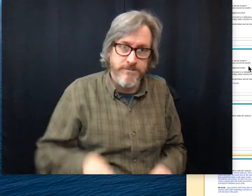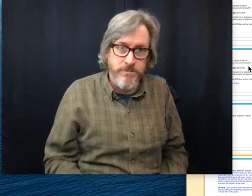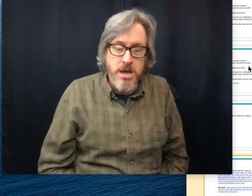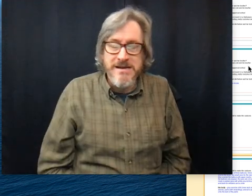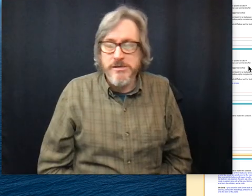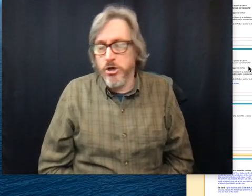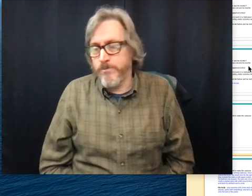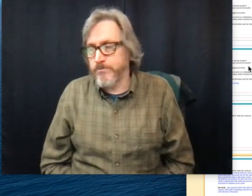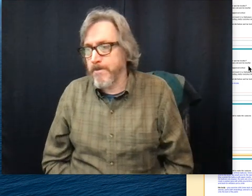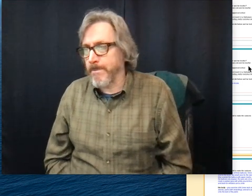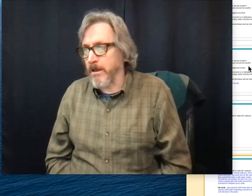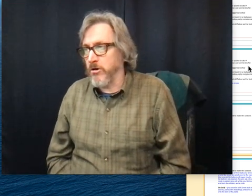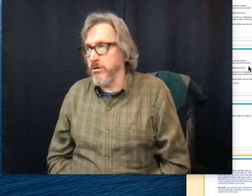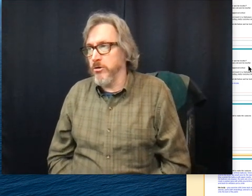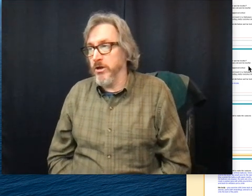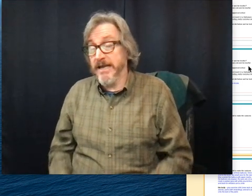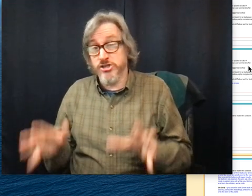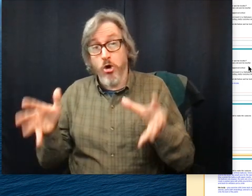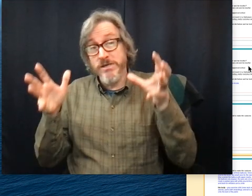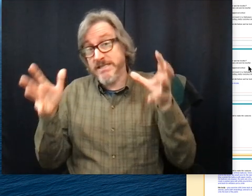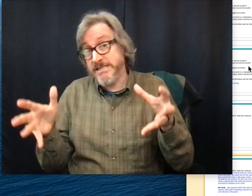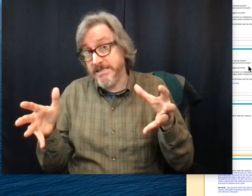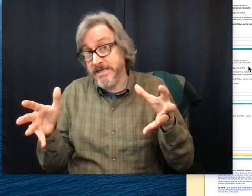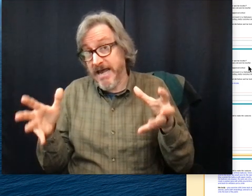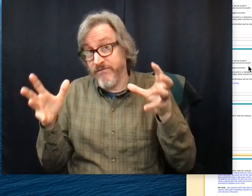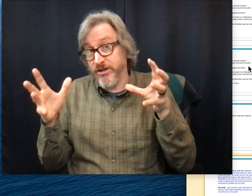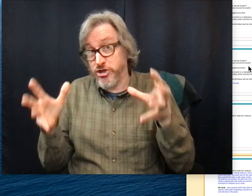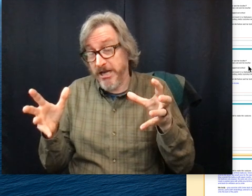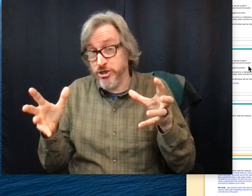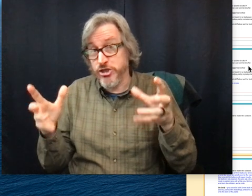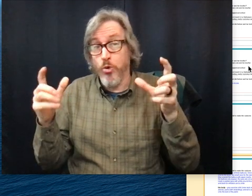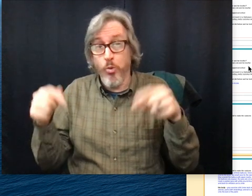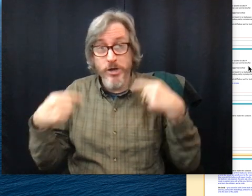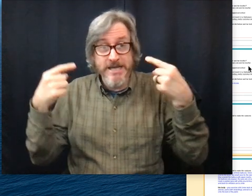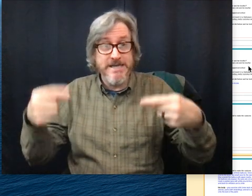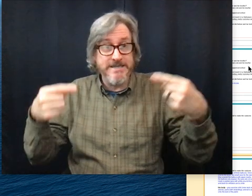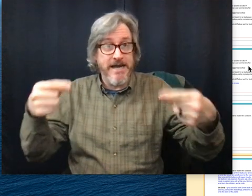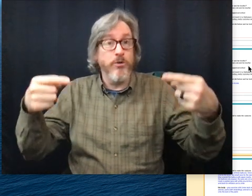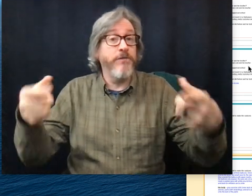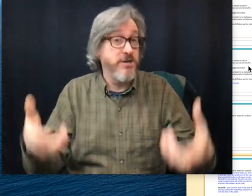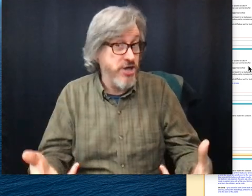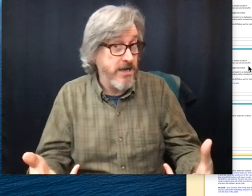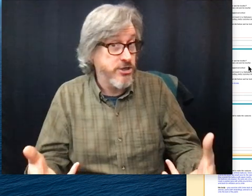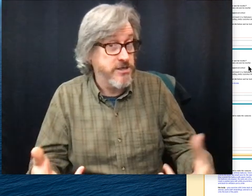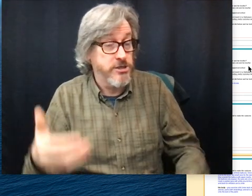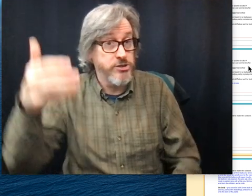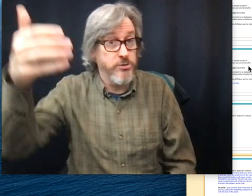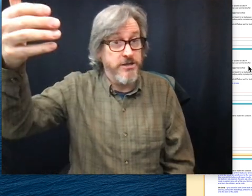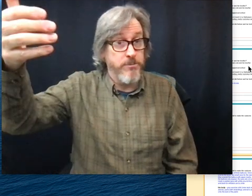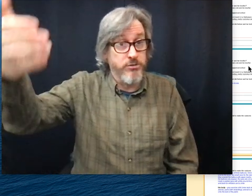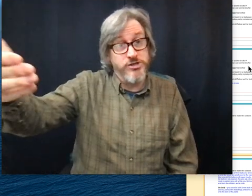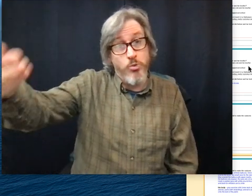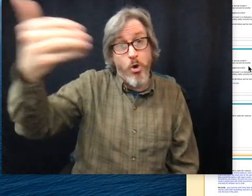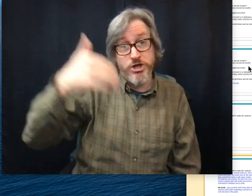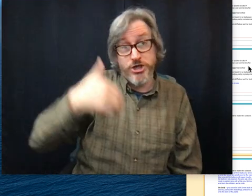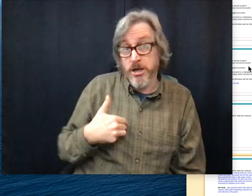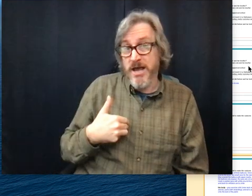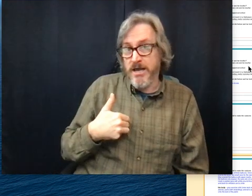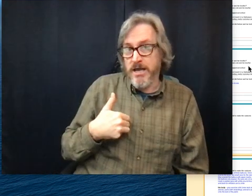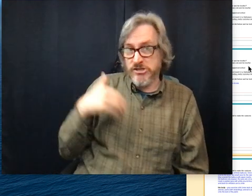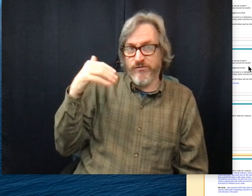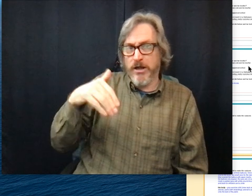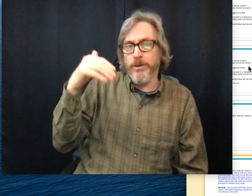eyes. So it's always consistent. And if it changes, we dictate what the change is so that the person